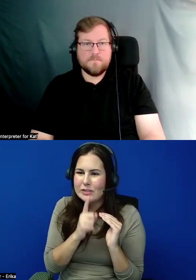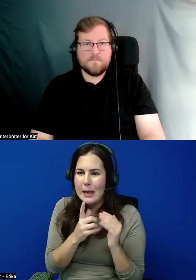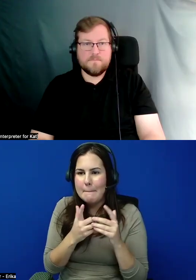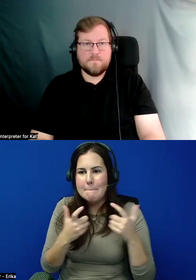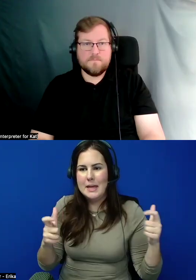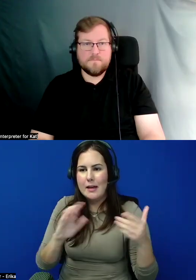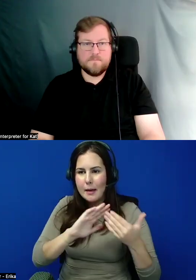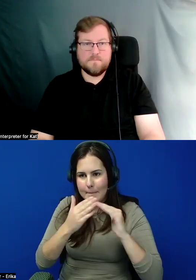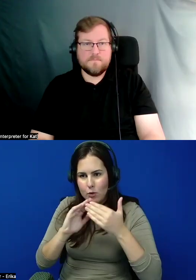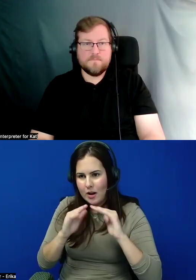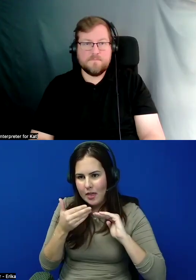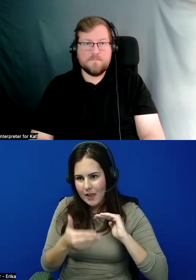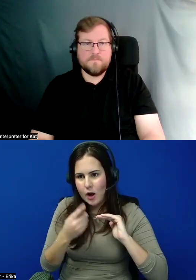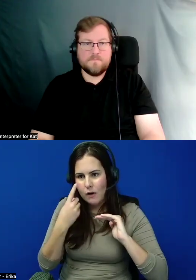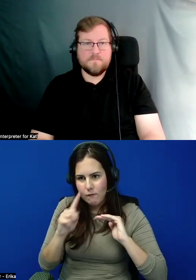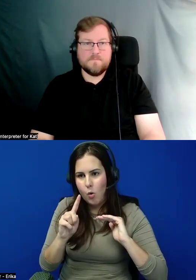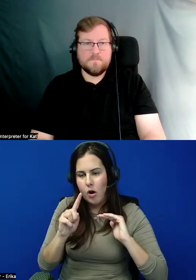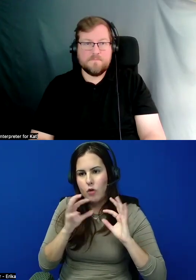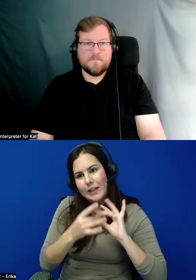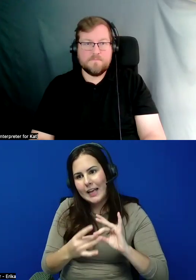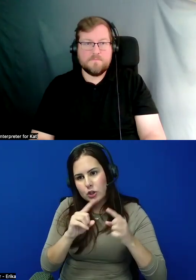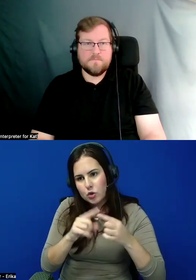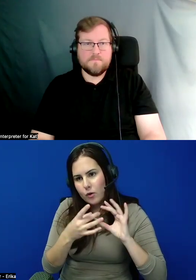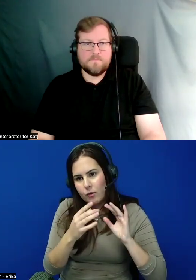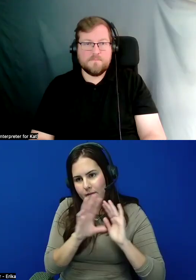So we brought in Peruvian filmmakers.